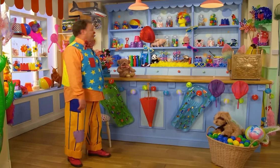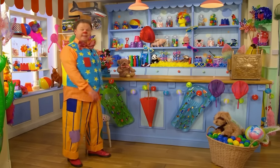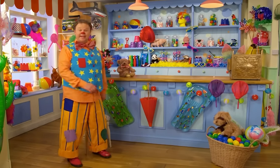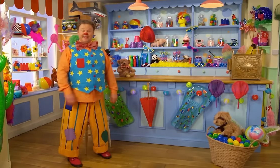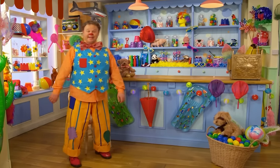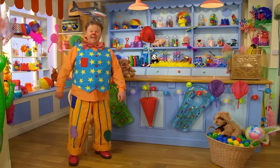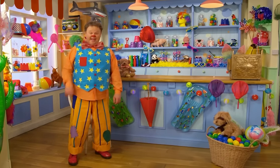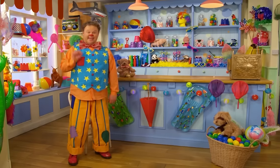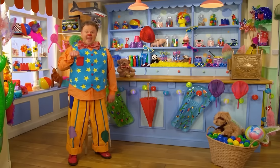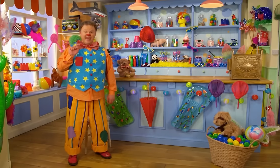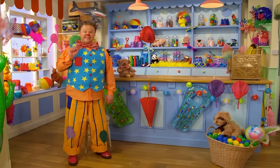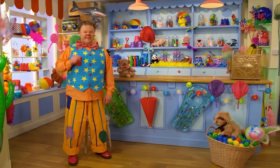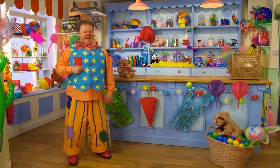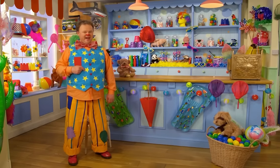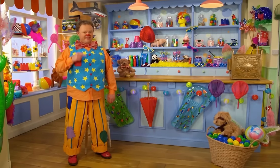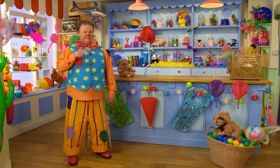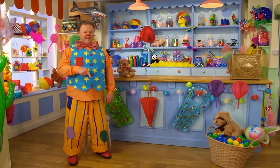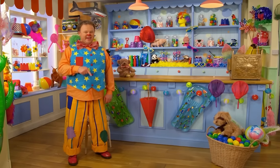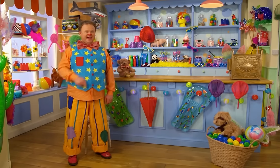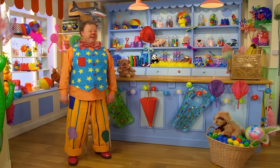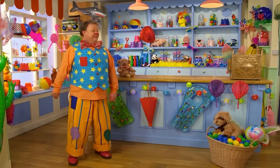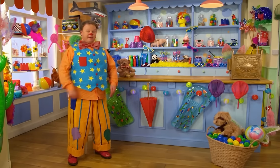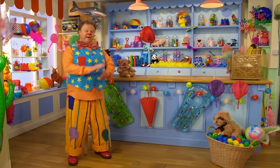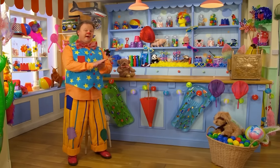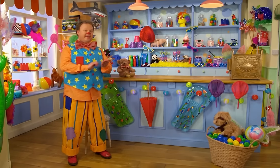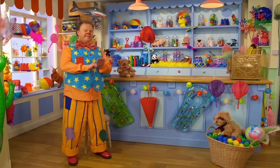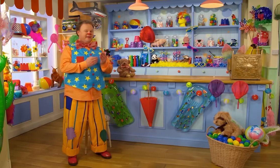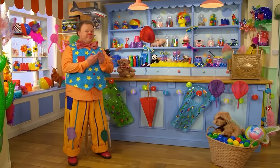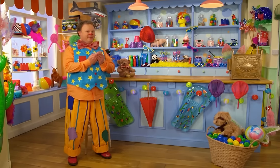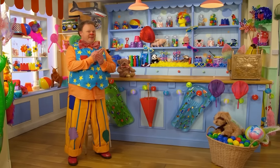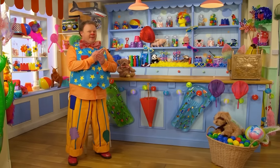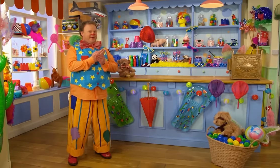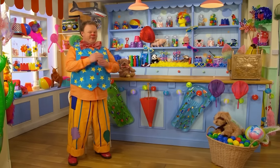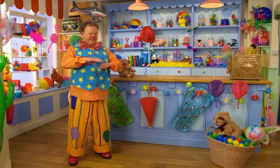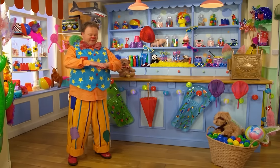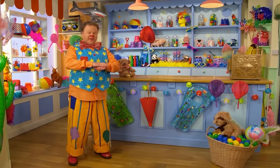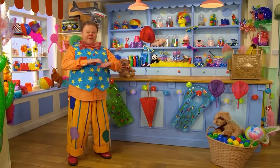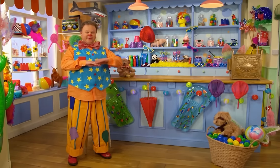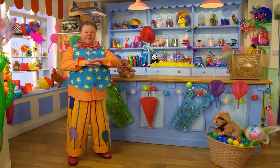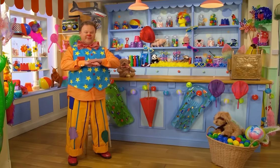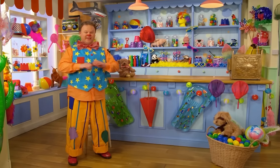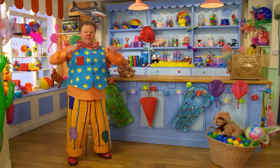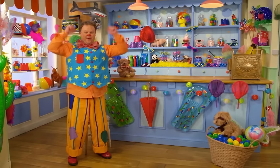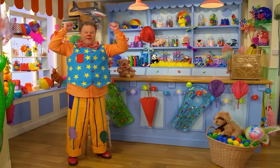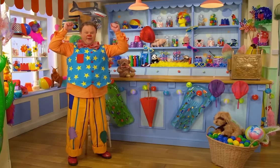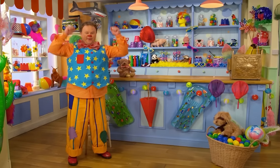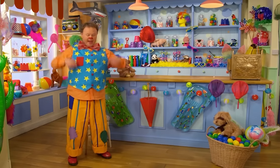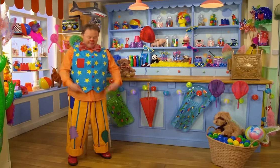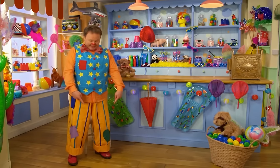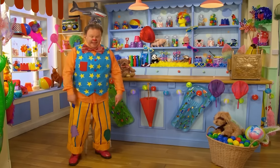new shoes? Yes, I've come here to buy some new shoes. Woohoo! I mean, look